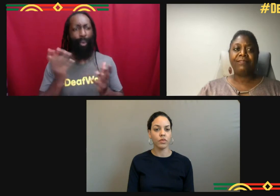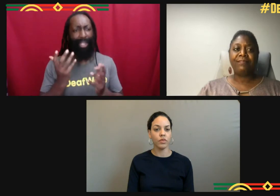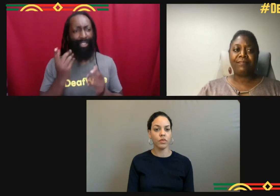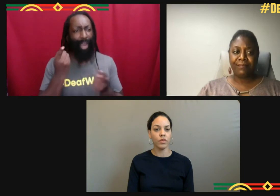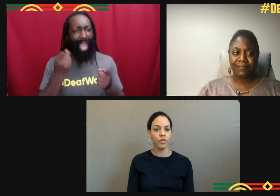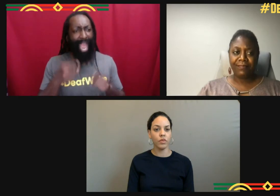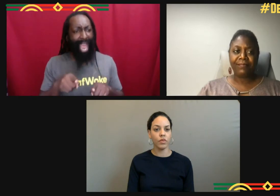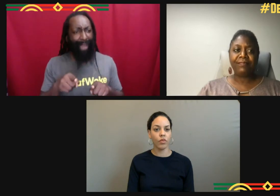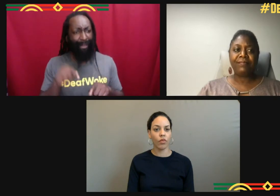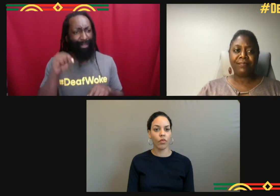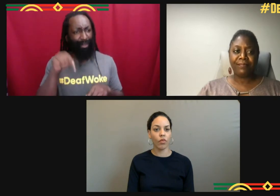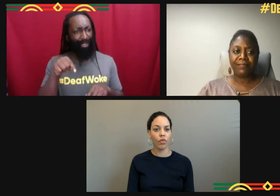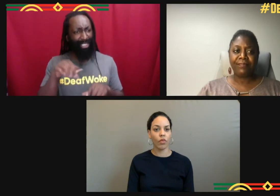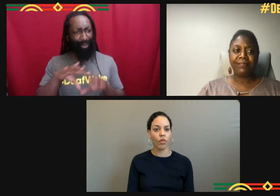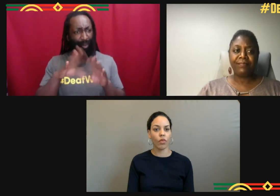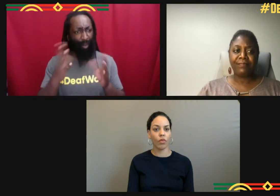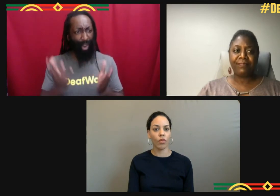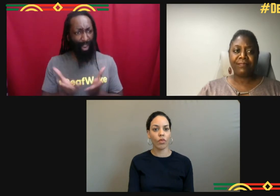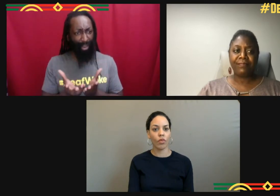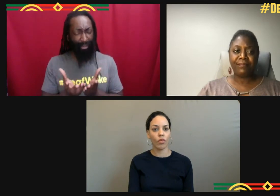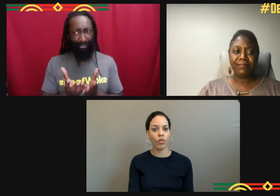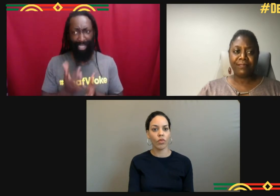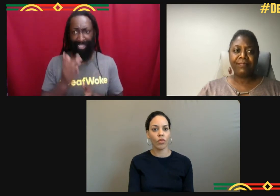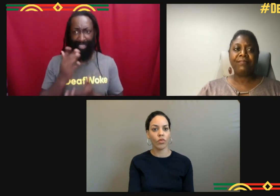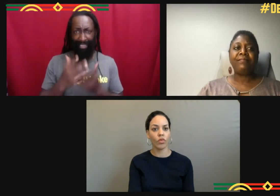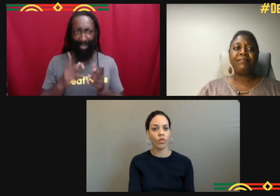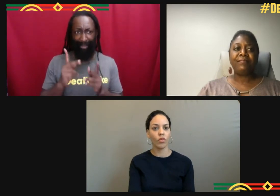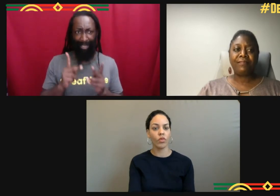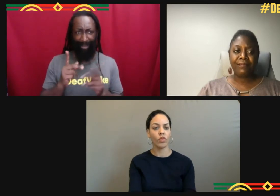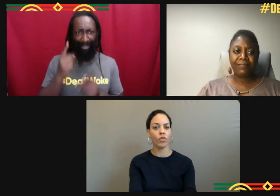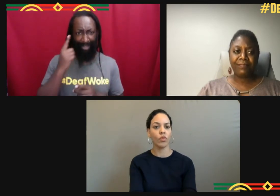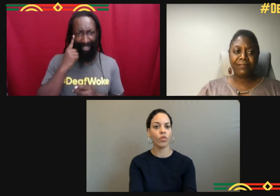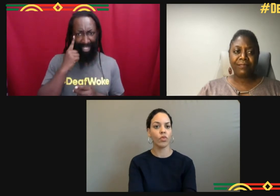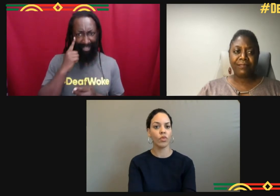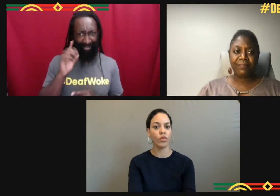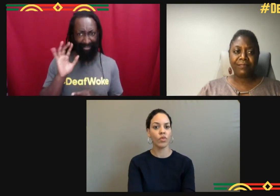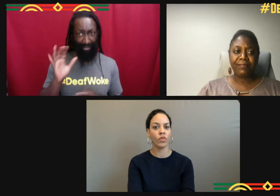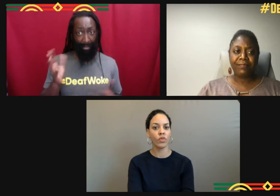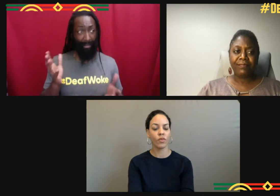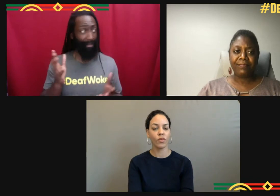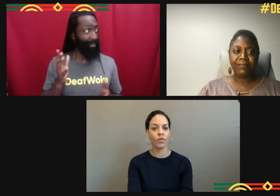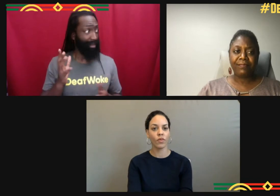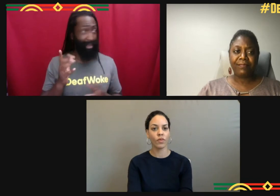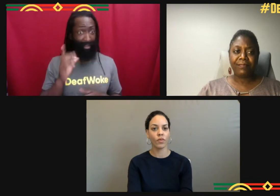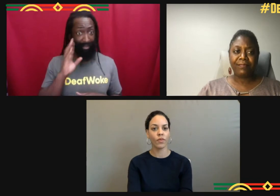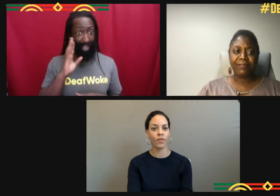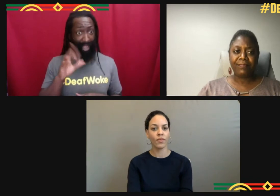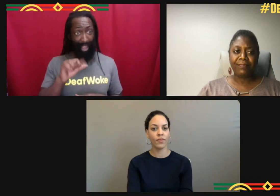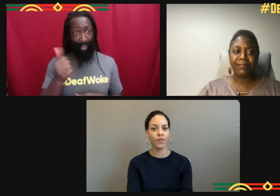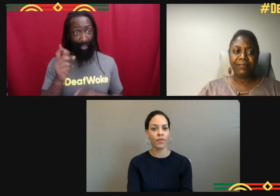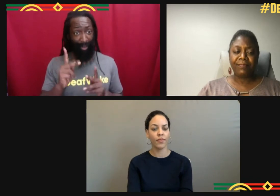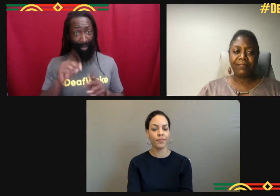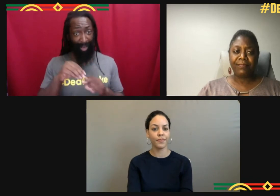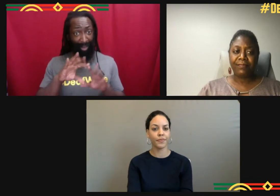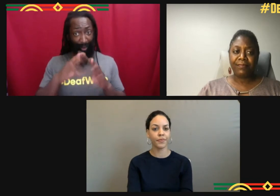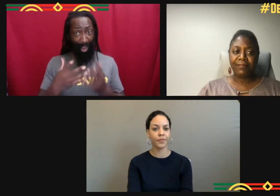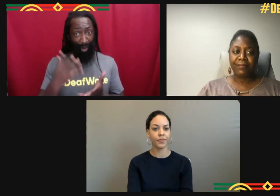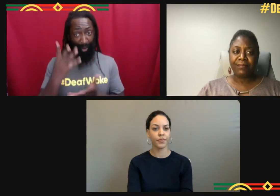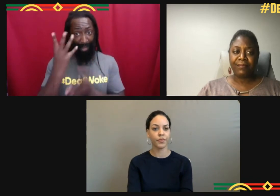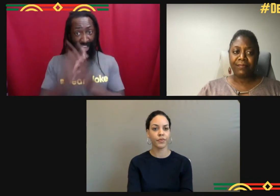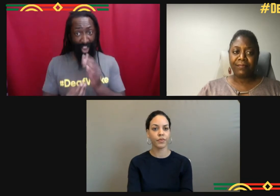You know, for Black, you know, arts, you know, this world, you know, some people have,